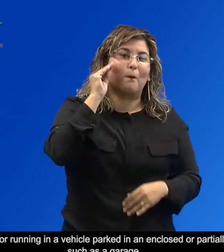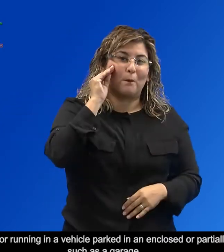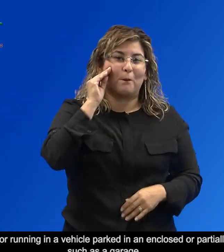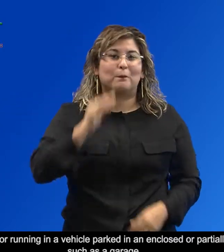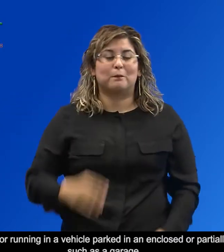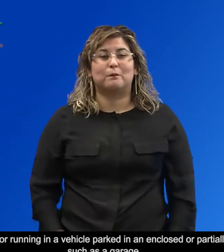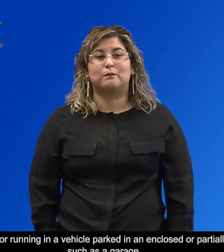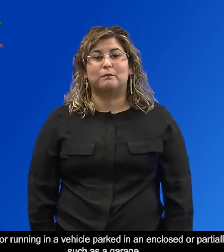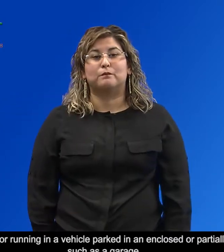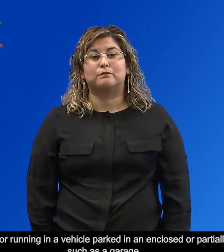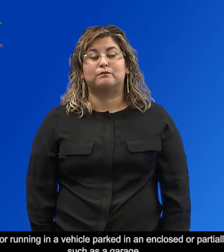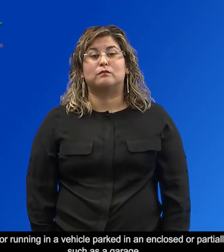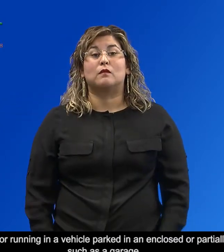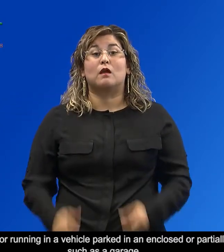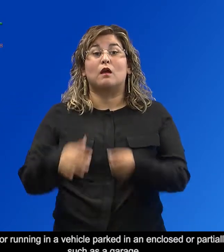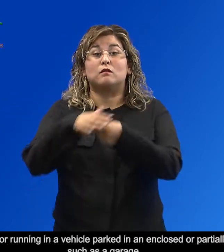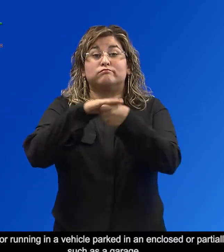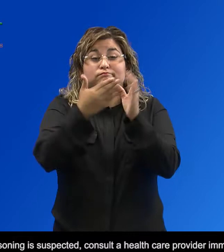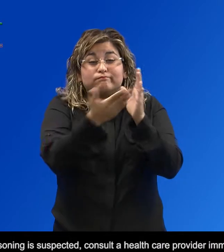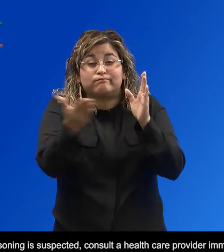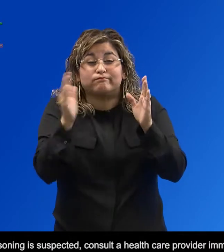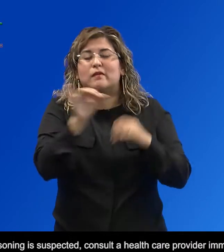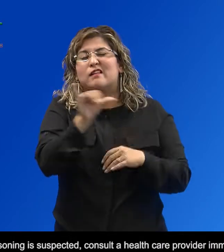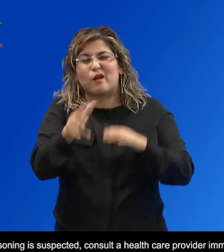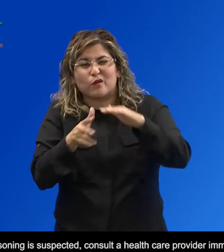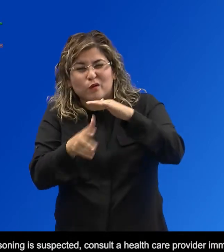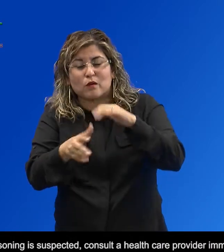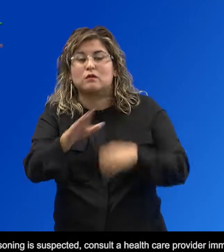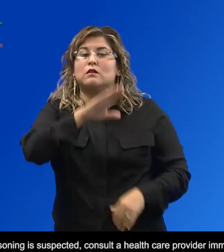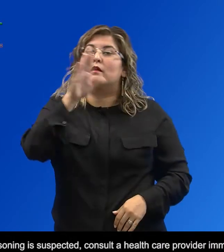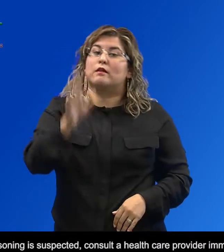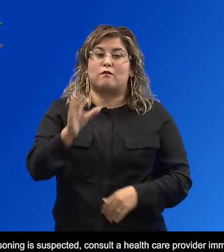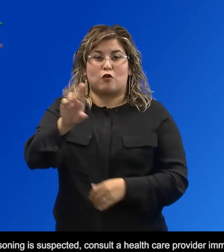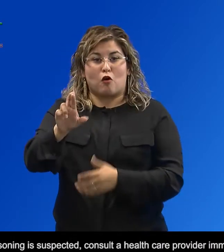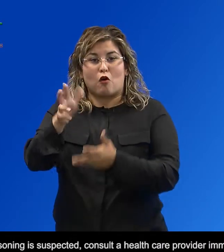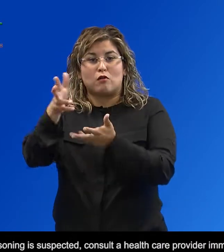a garage. If carbon monoxide poisoning is suspected,